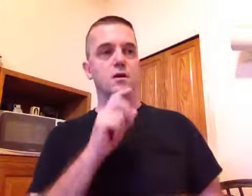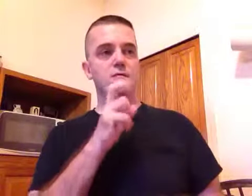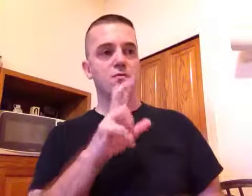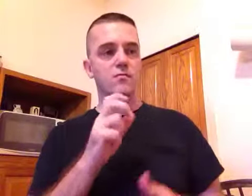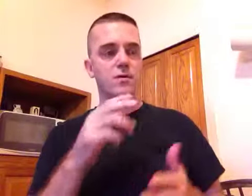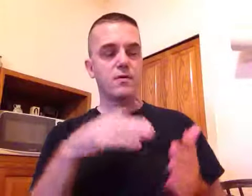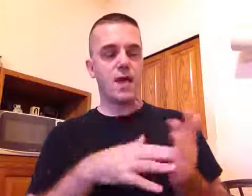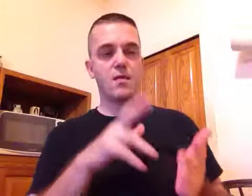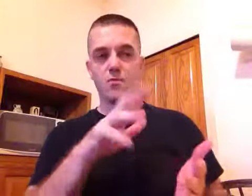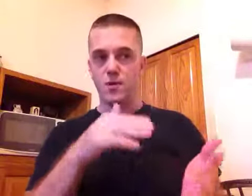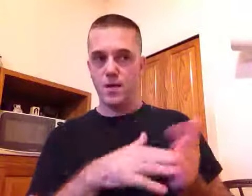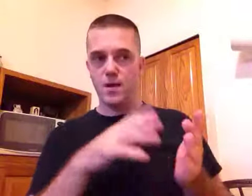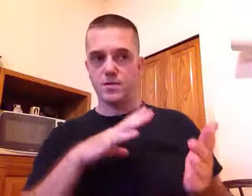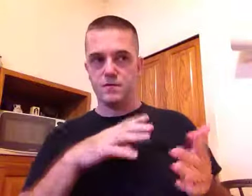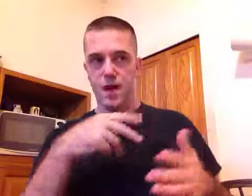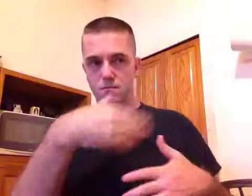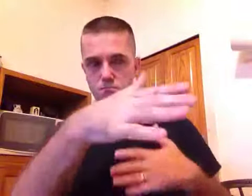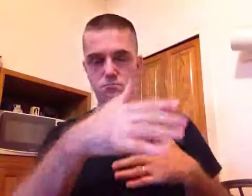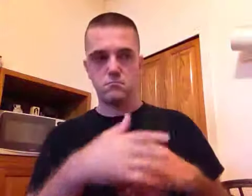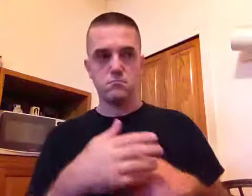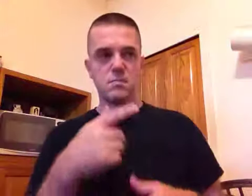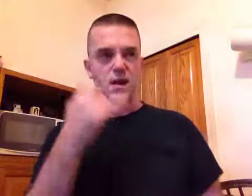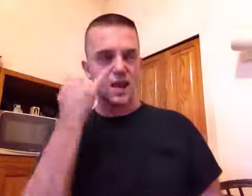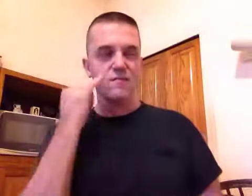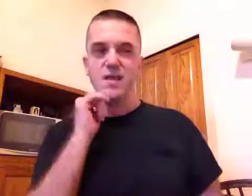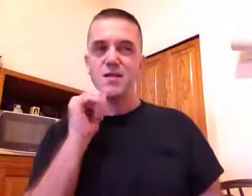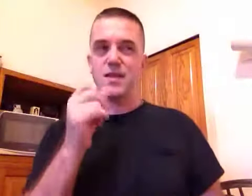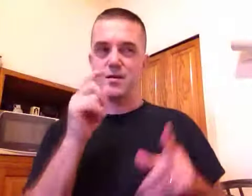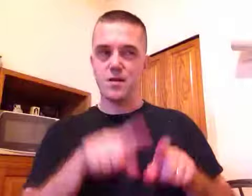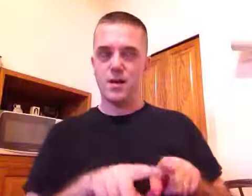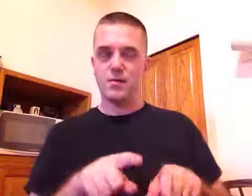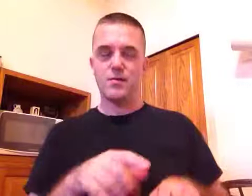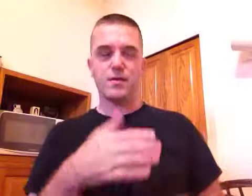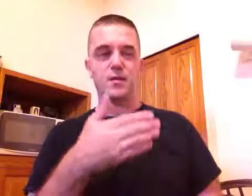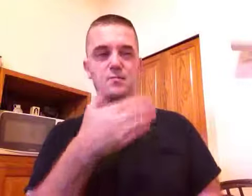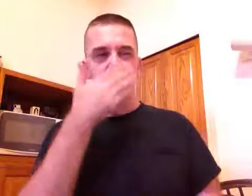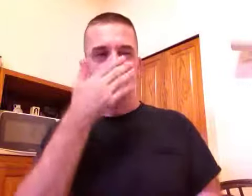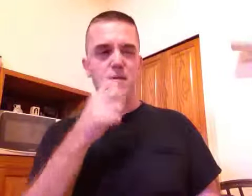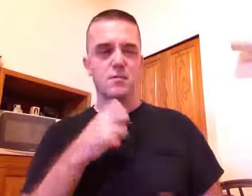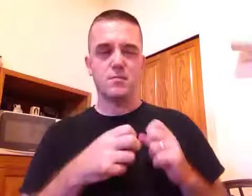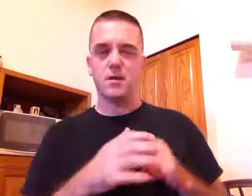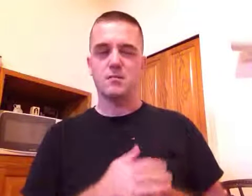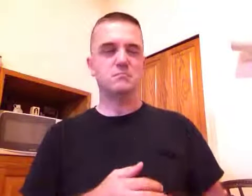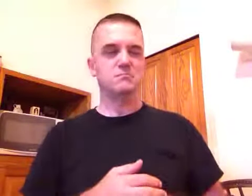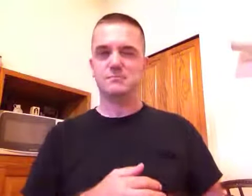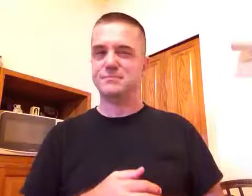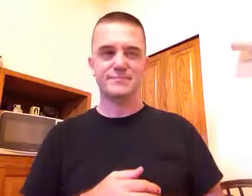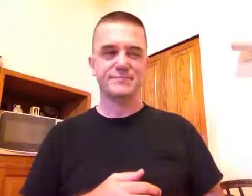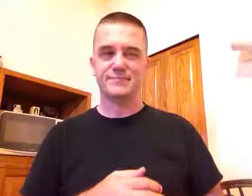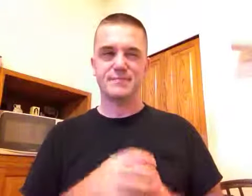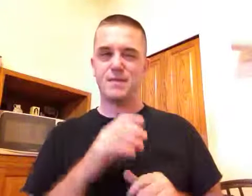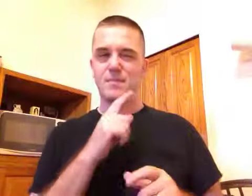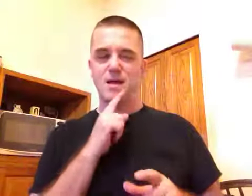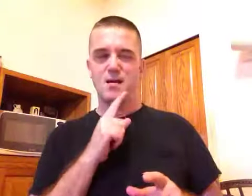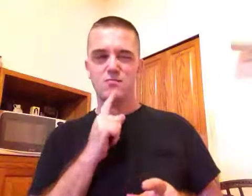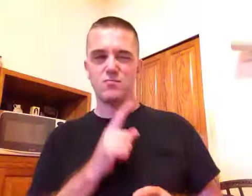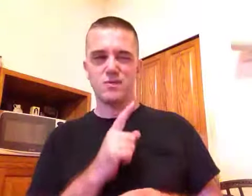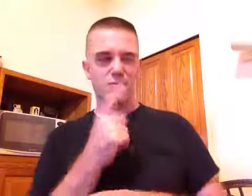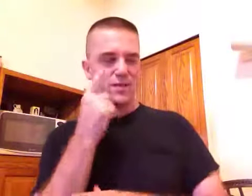But I don't think. But otherwise, I smell a problem. I don't know that I'm ready to call it a scam. I just don't think that the